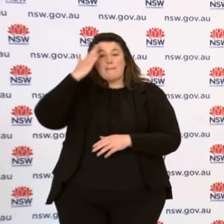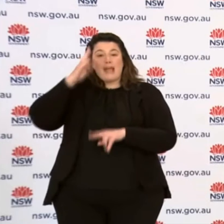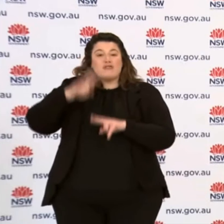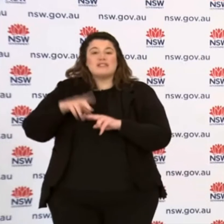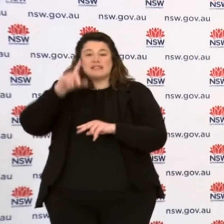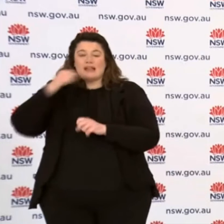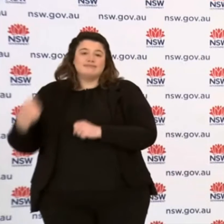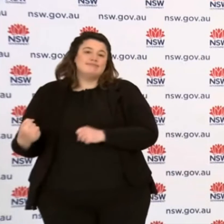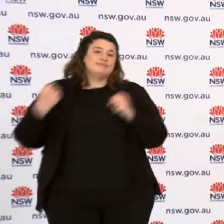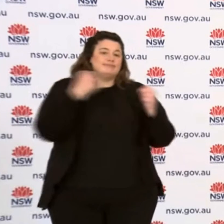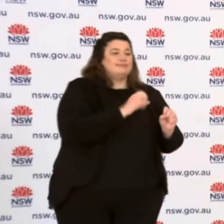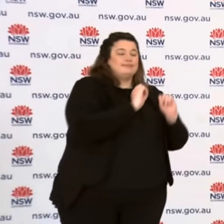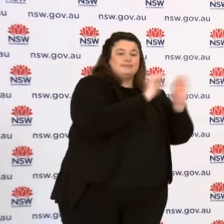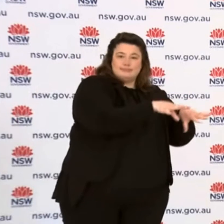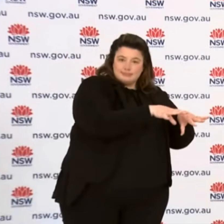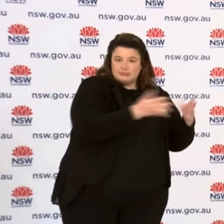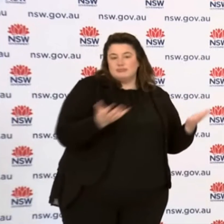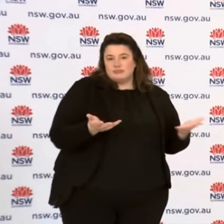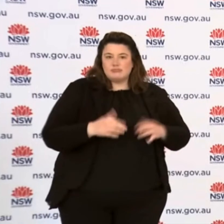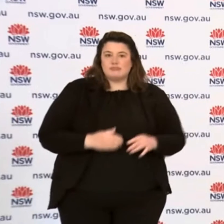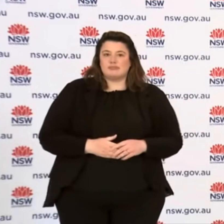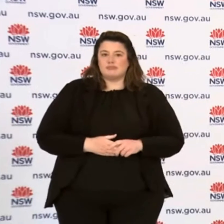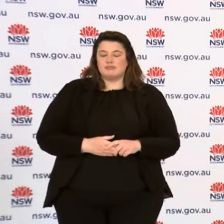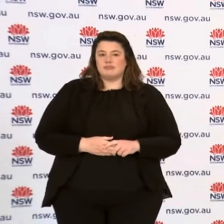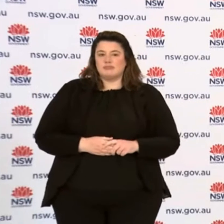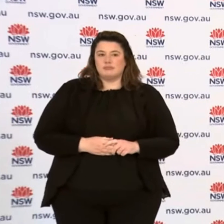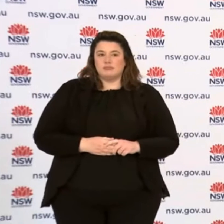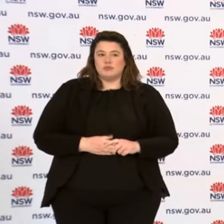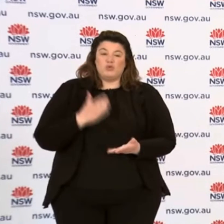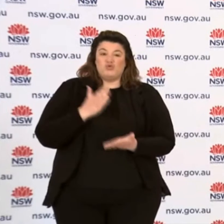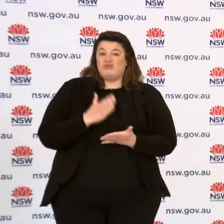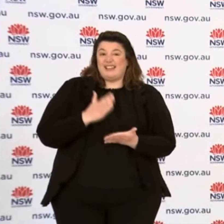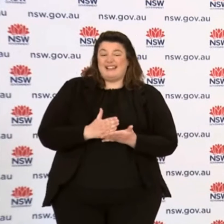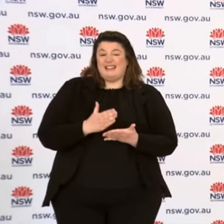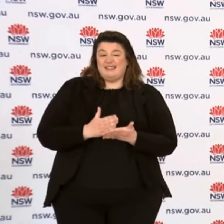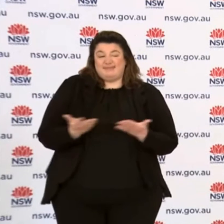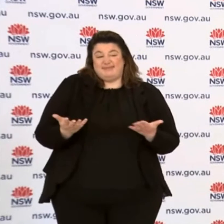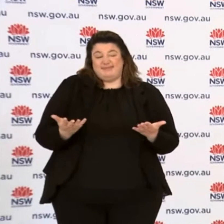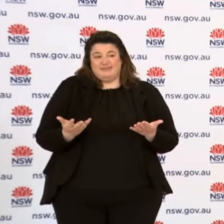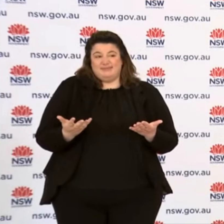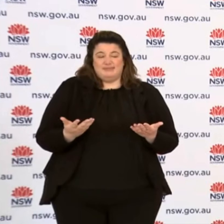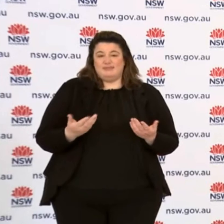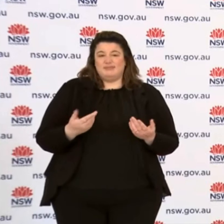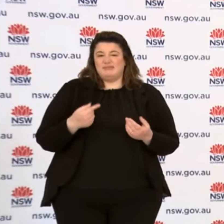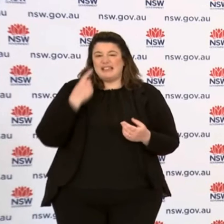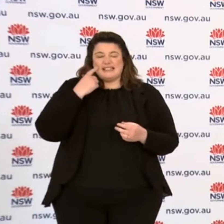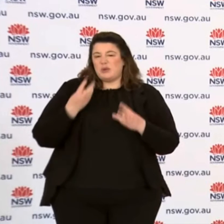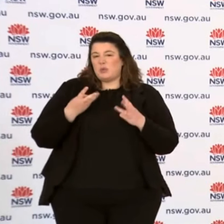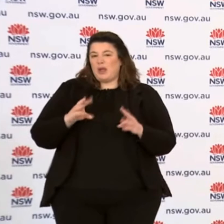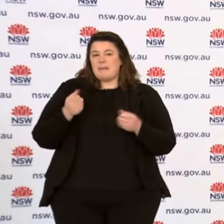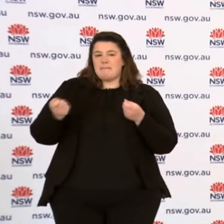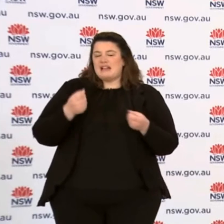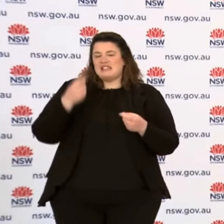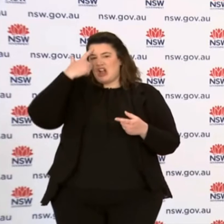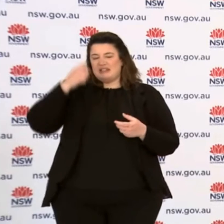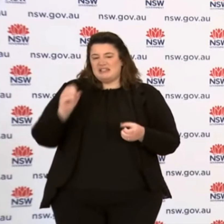had indicated they were more than happy to take them. So it's just a reasonable way to do it, as long as we get the young